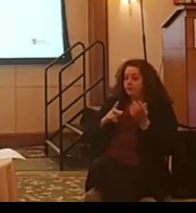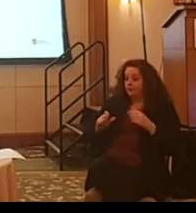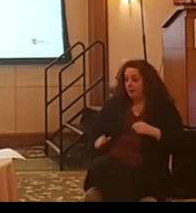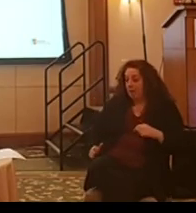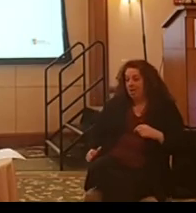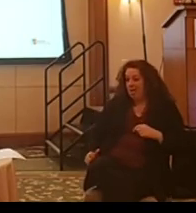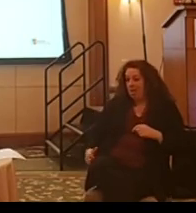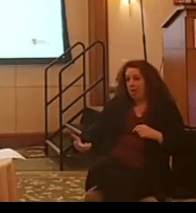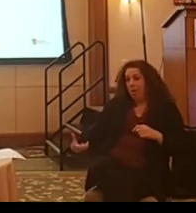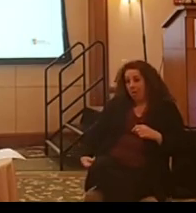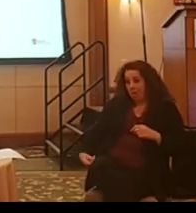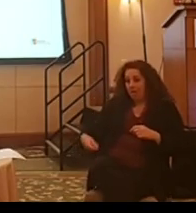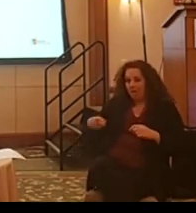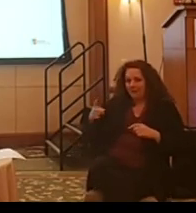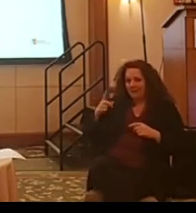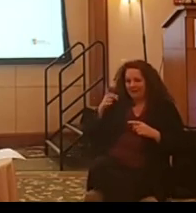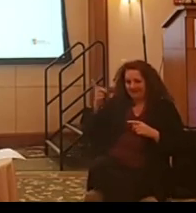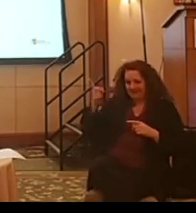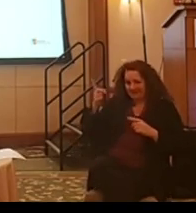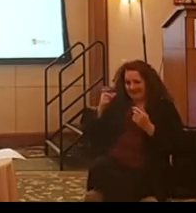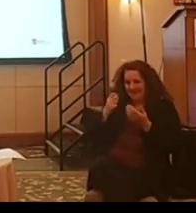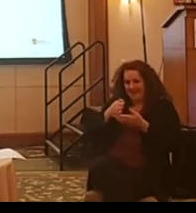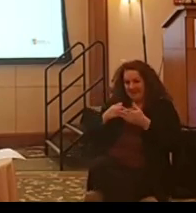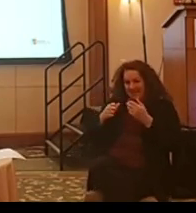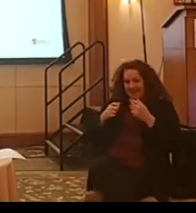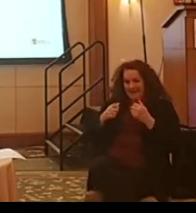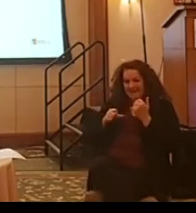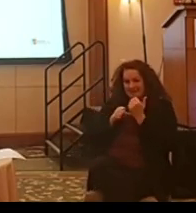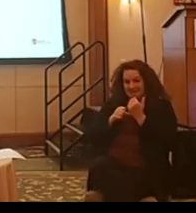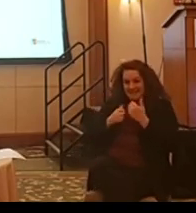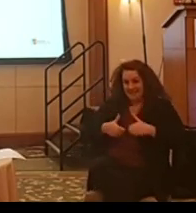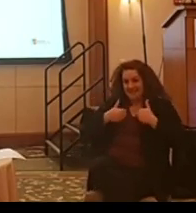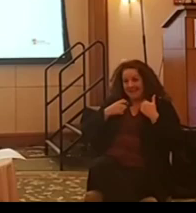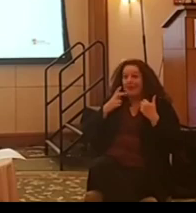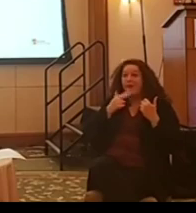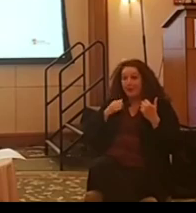in the nursing home or in the assisted living facility, and they're cute too.